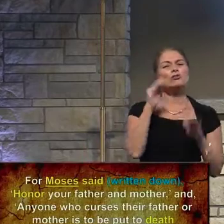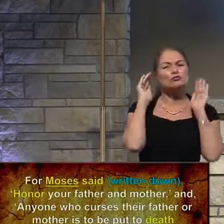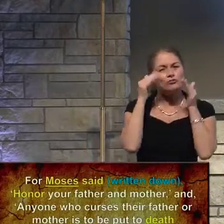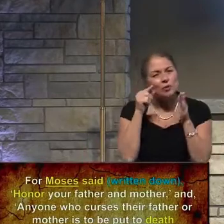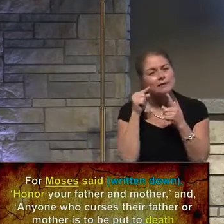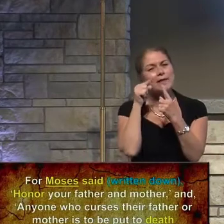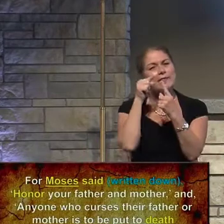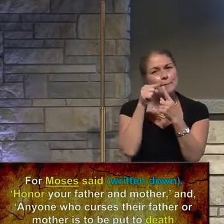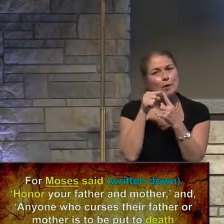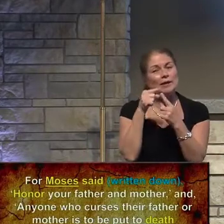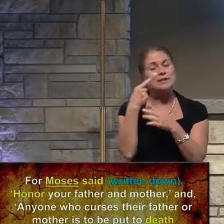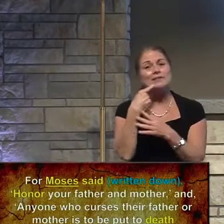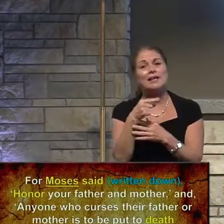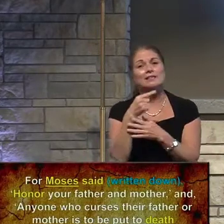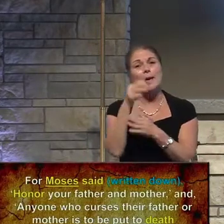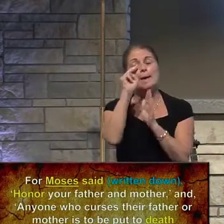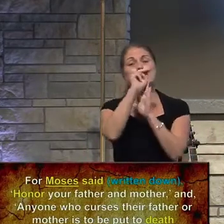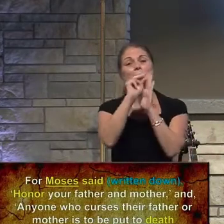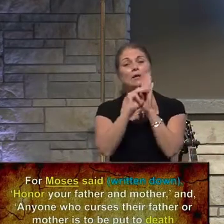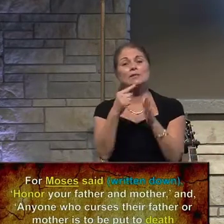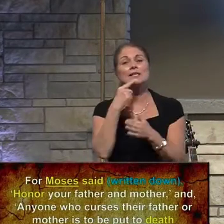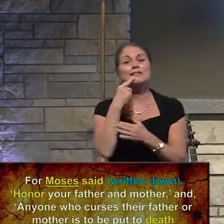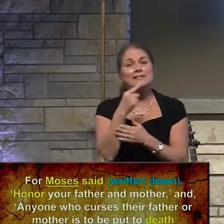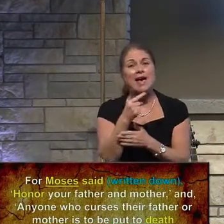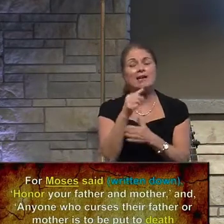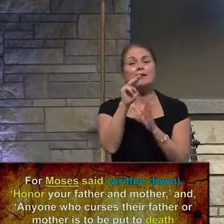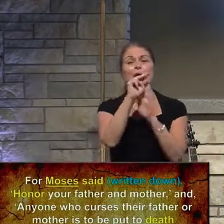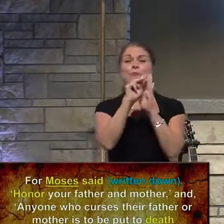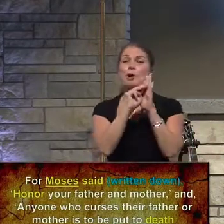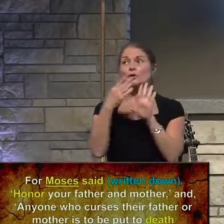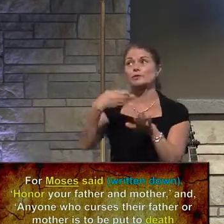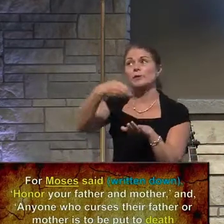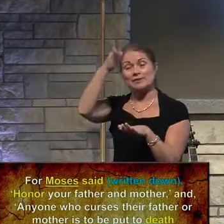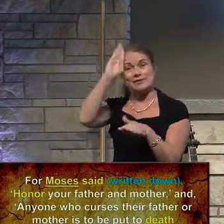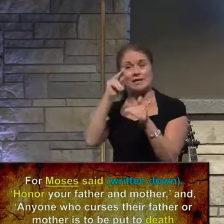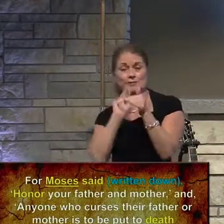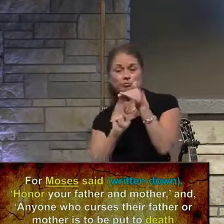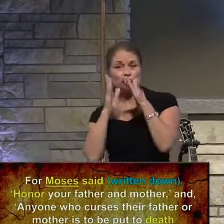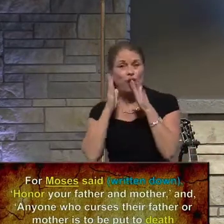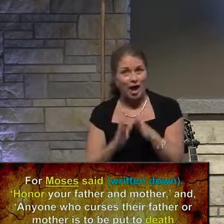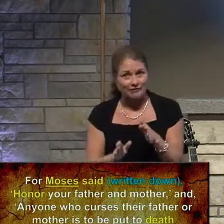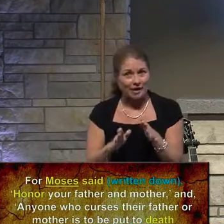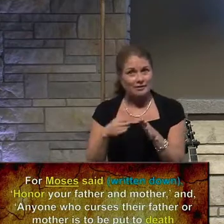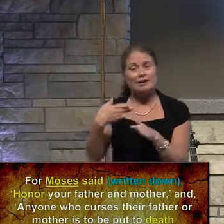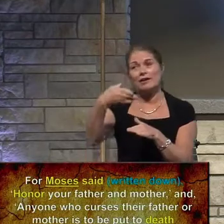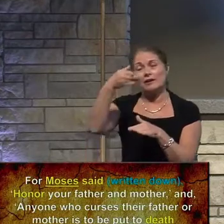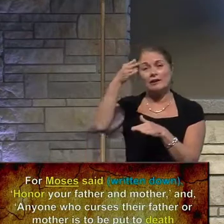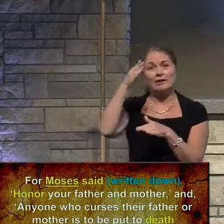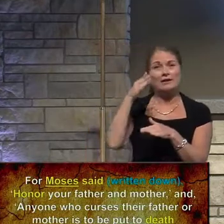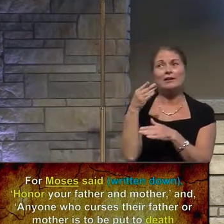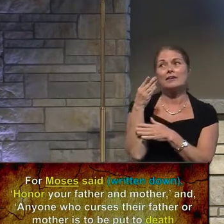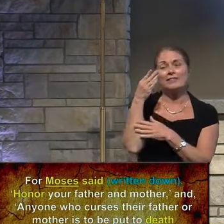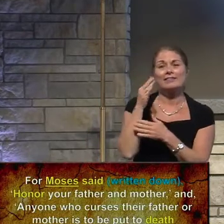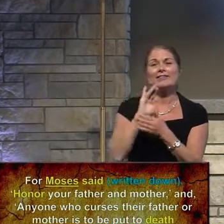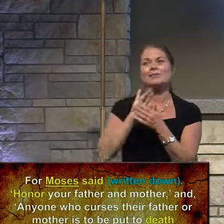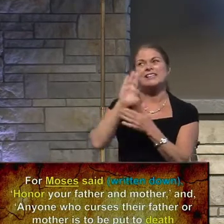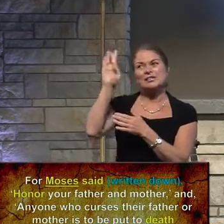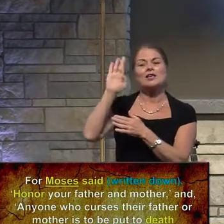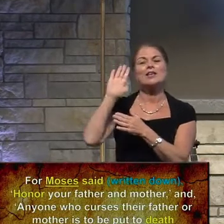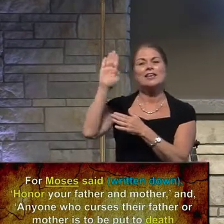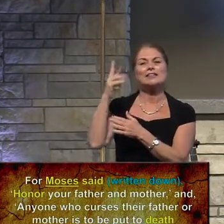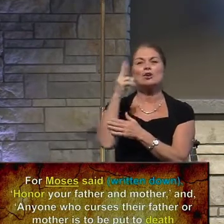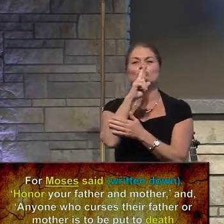say, for Moses said, Moses was God's prophet. Moses was God's spokesman, his right-hand man.